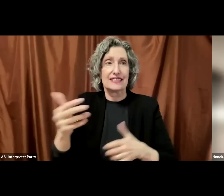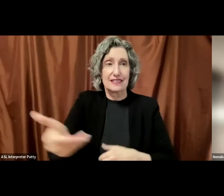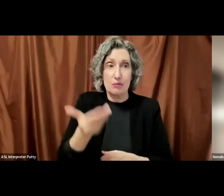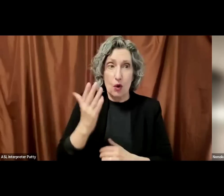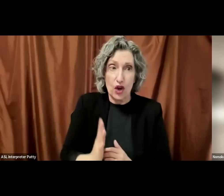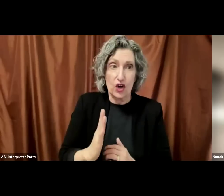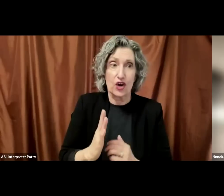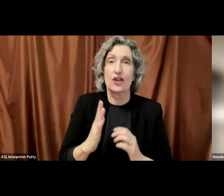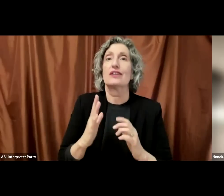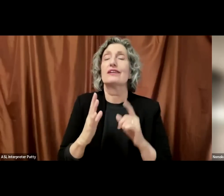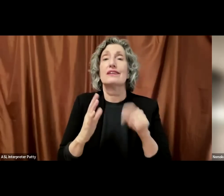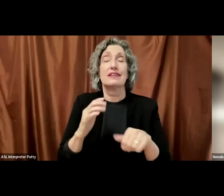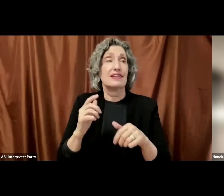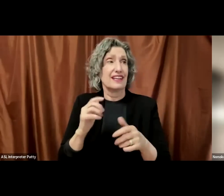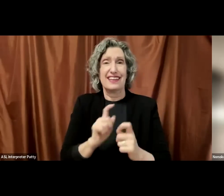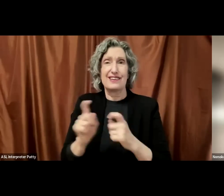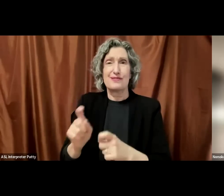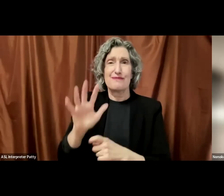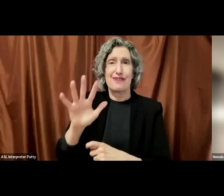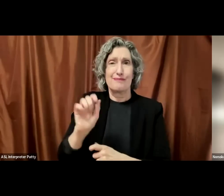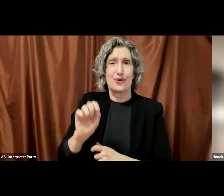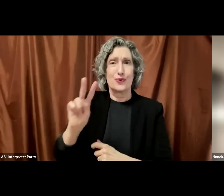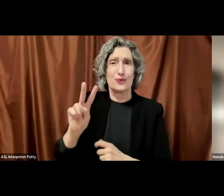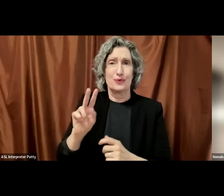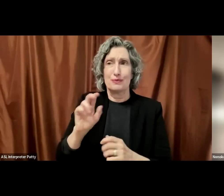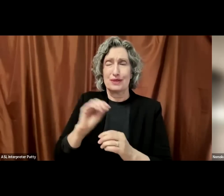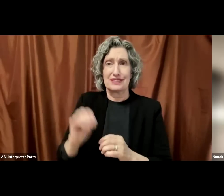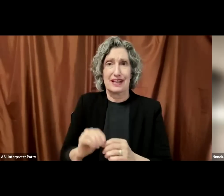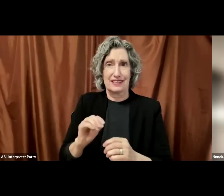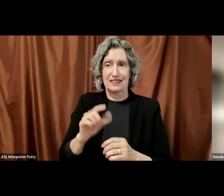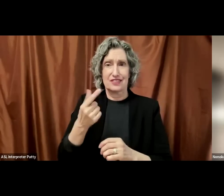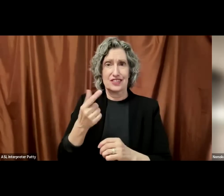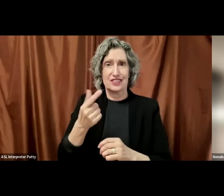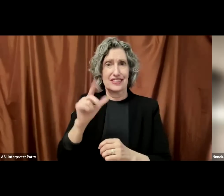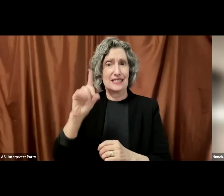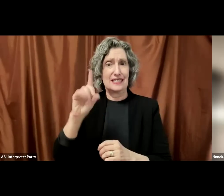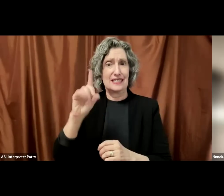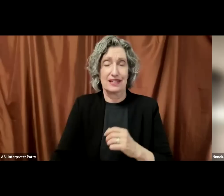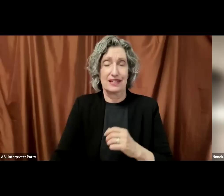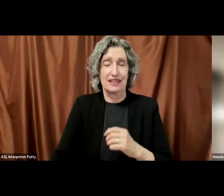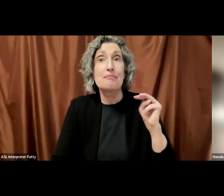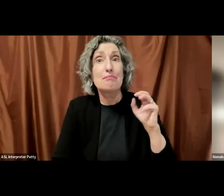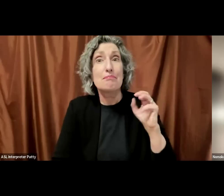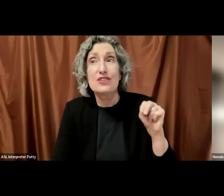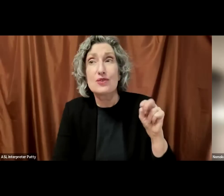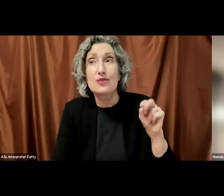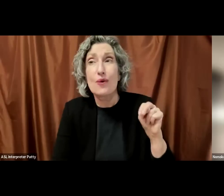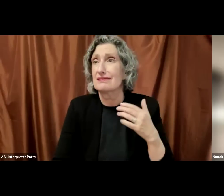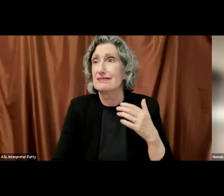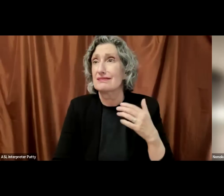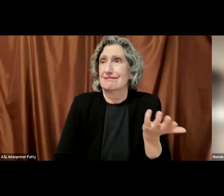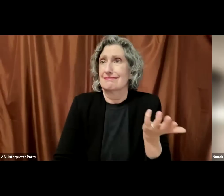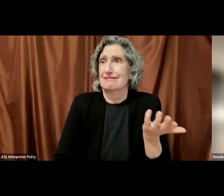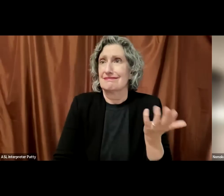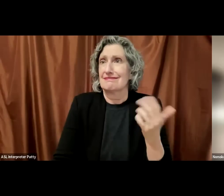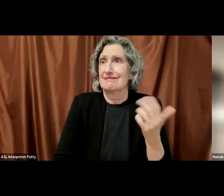and contribute 5.2% of the gross domestic product. In Minnesota alone, we have almost 9,000